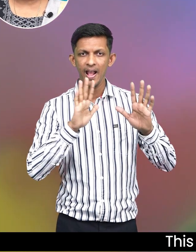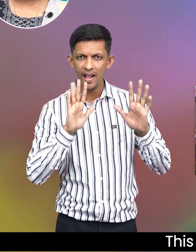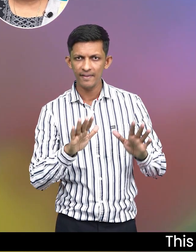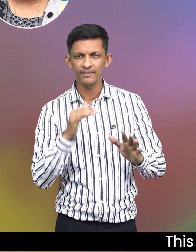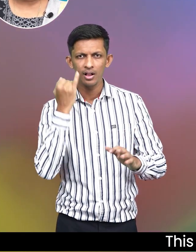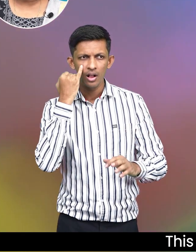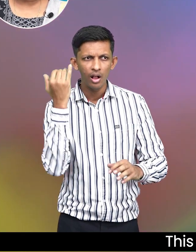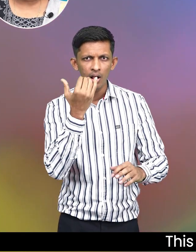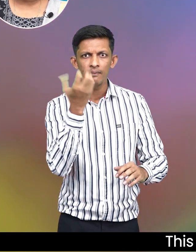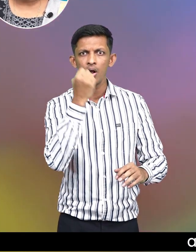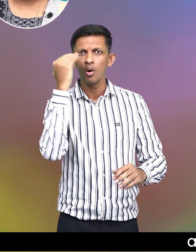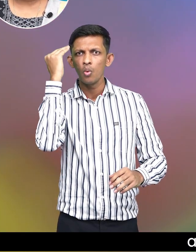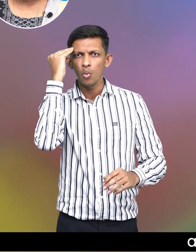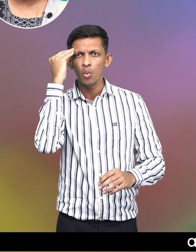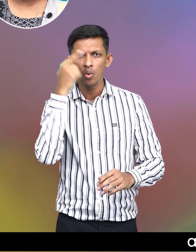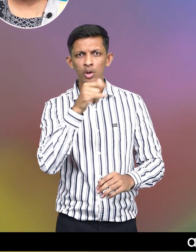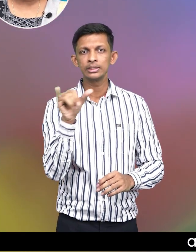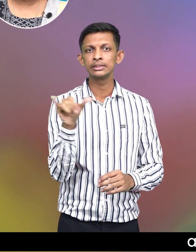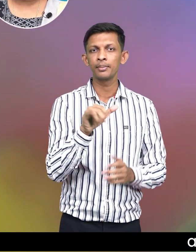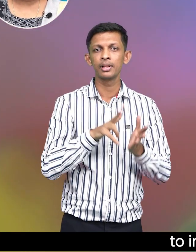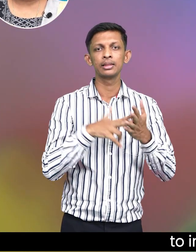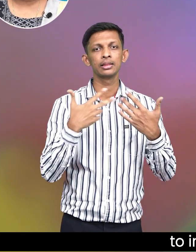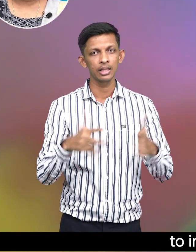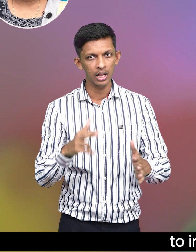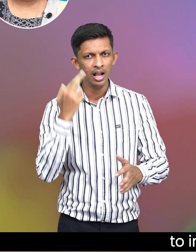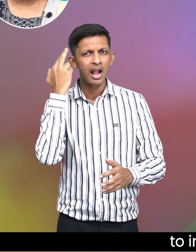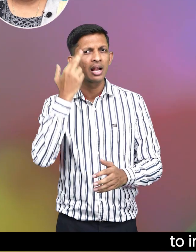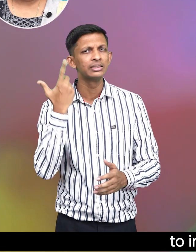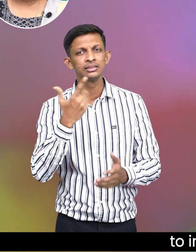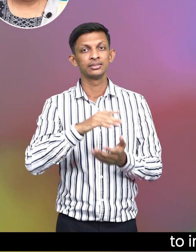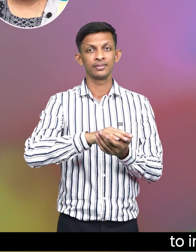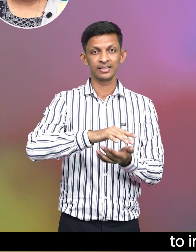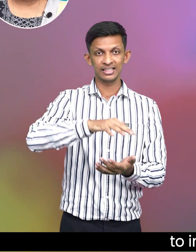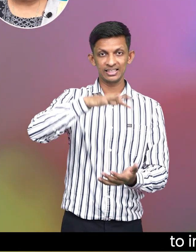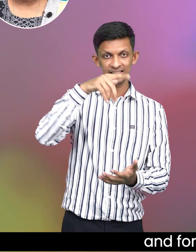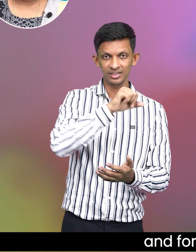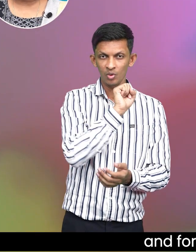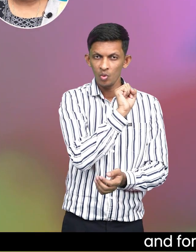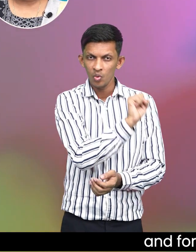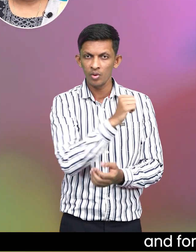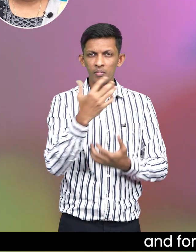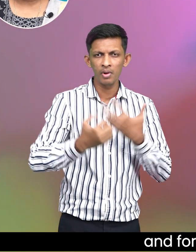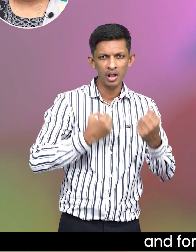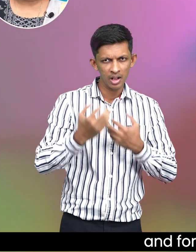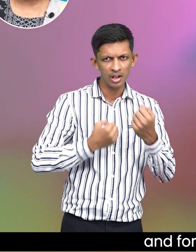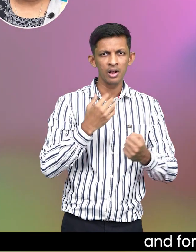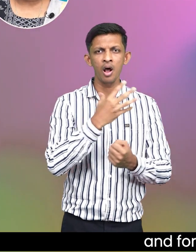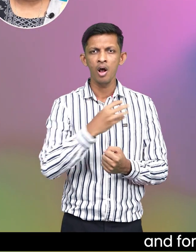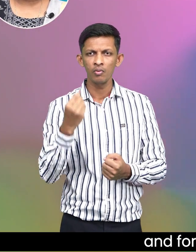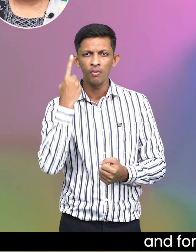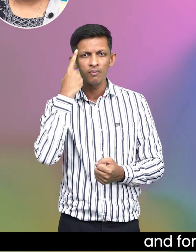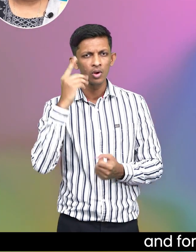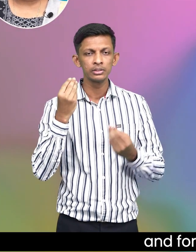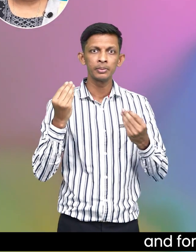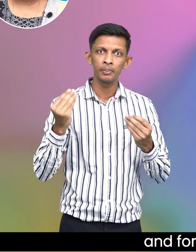This has been recognized as a natural reason to increase their income and for better family